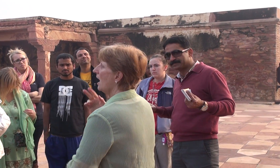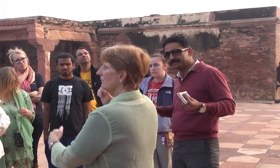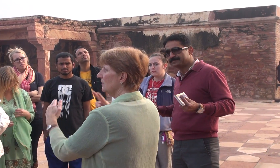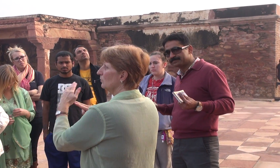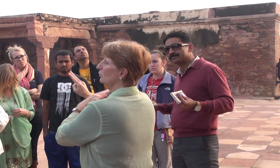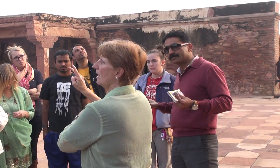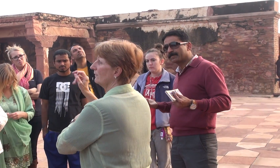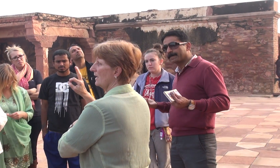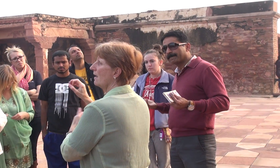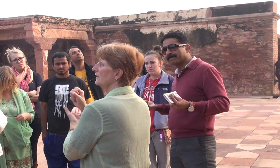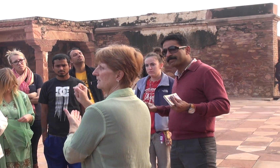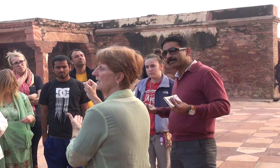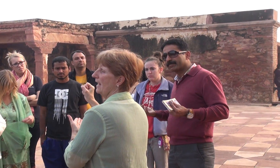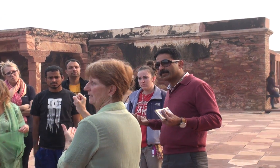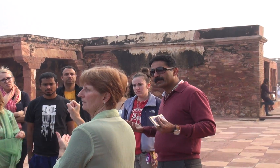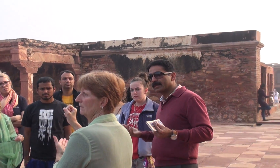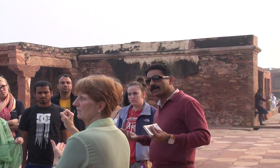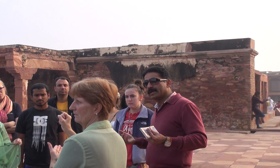saint.